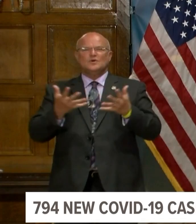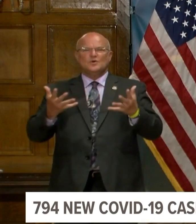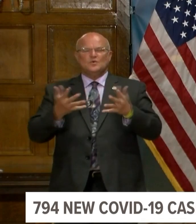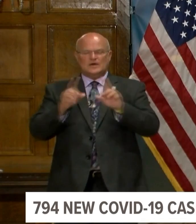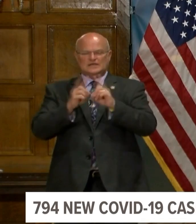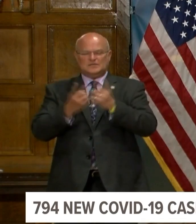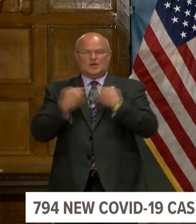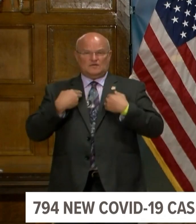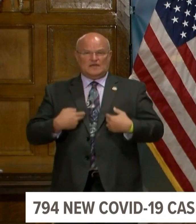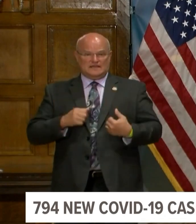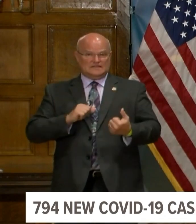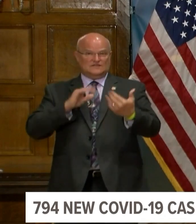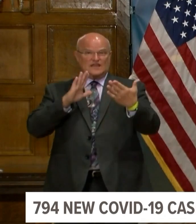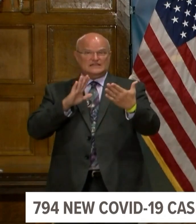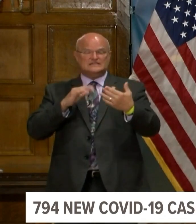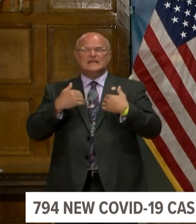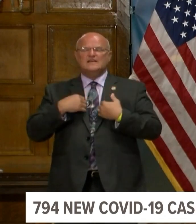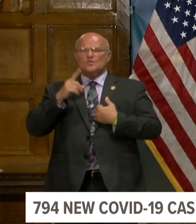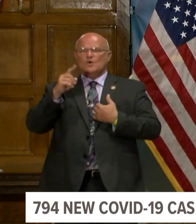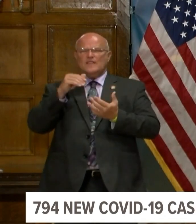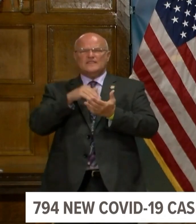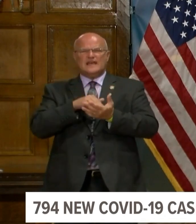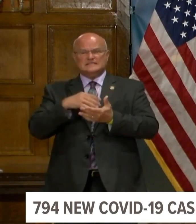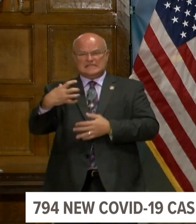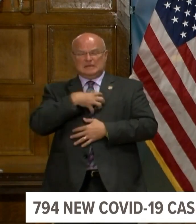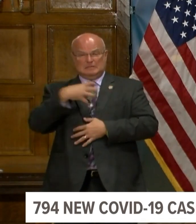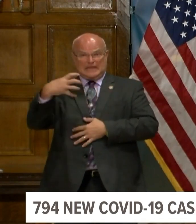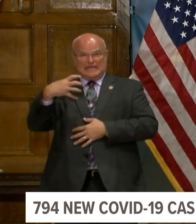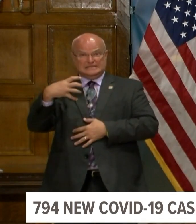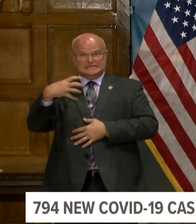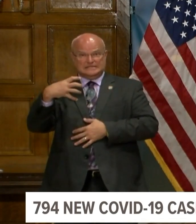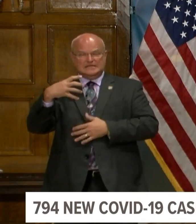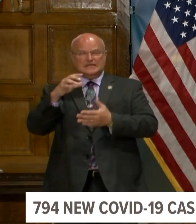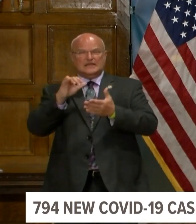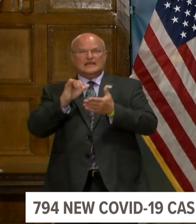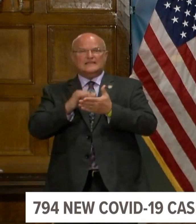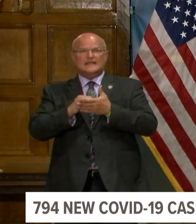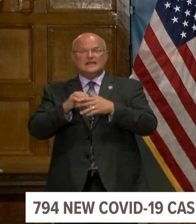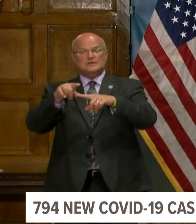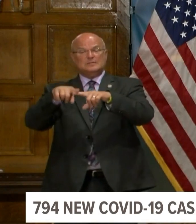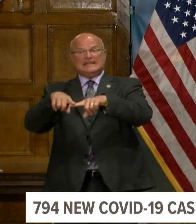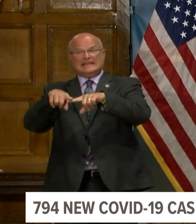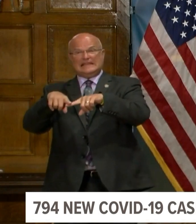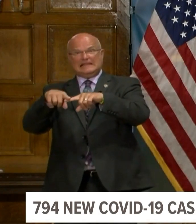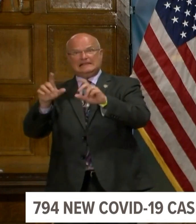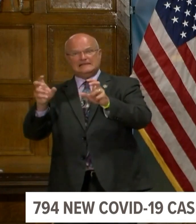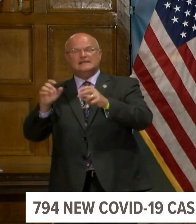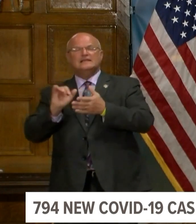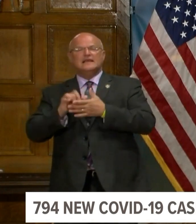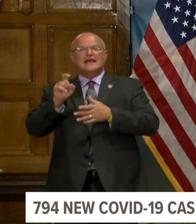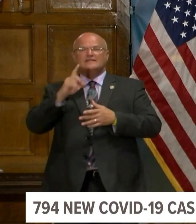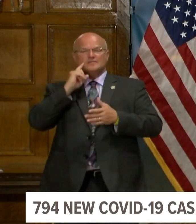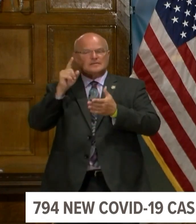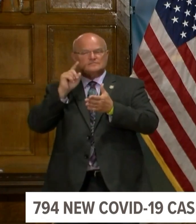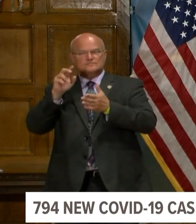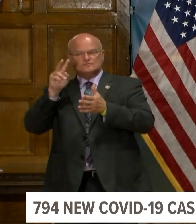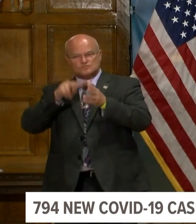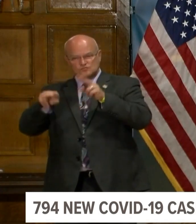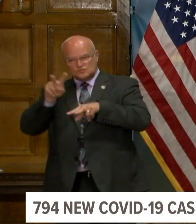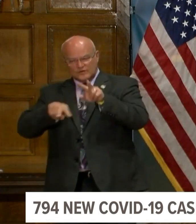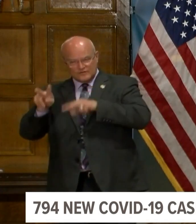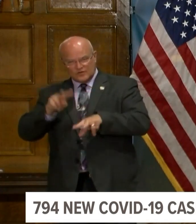the Department of Health is facing, they have 1,000 complaints that are pending that have to be